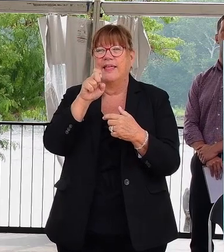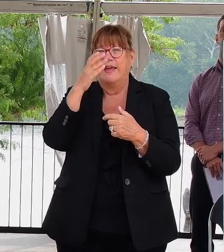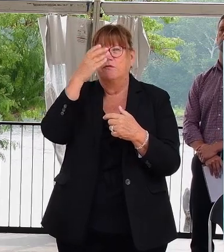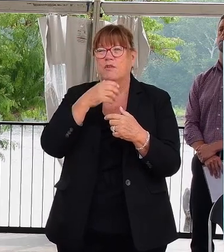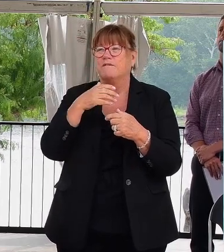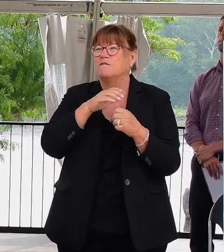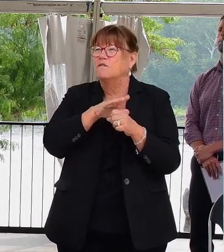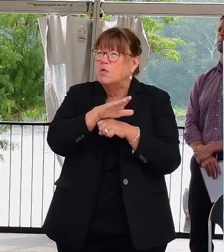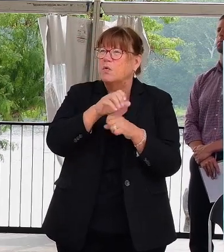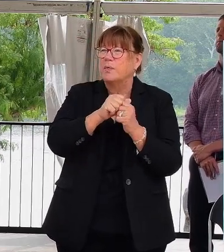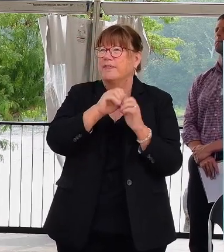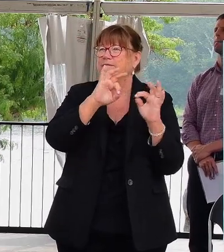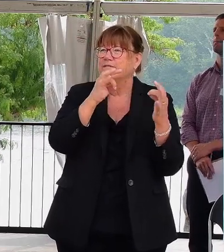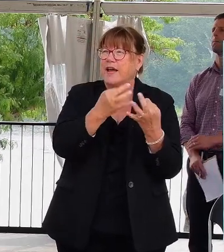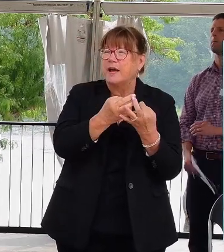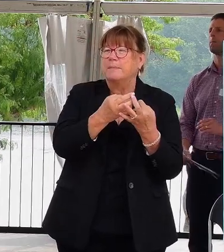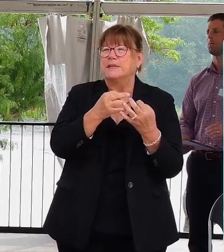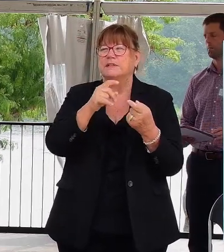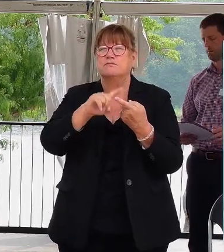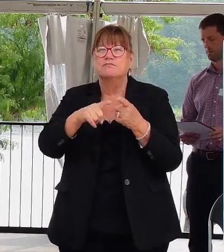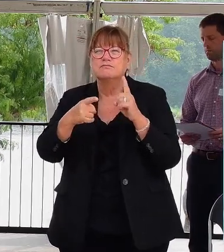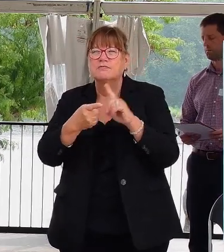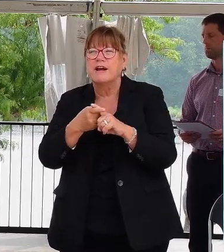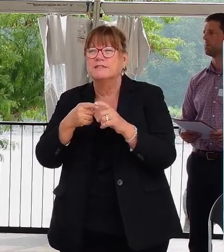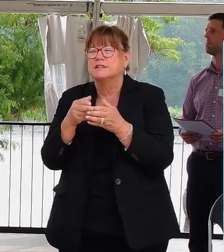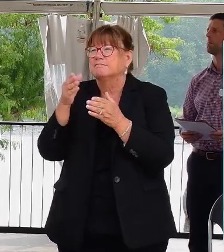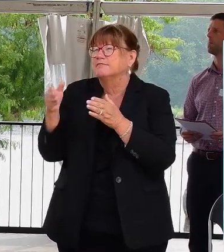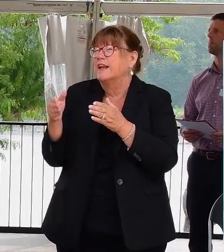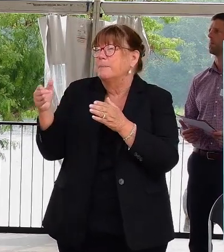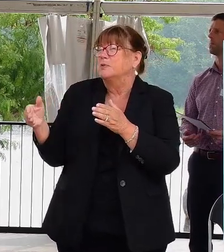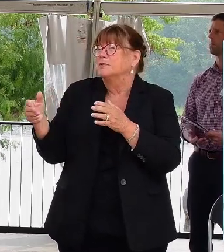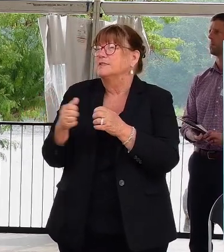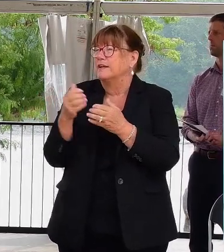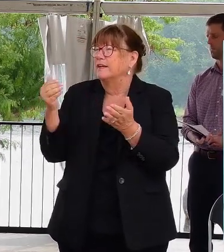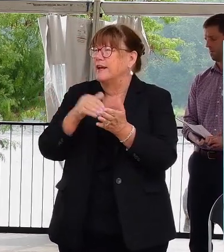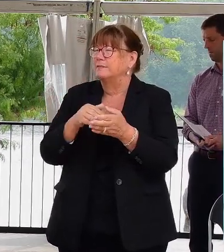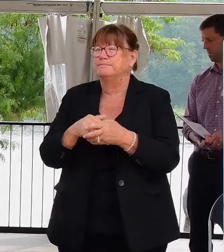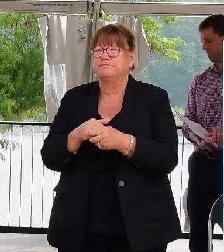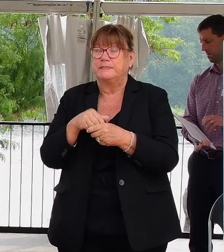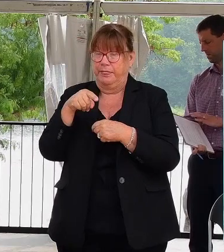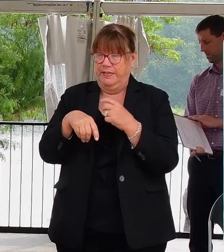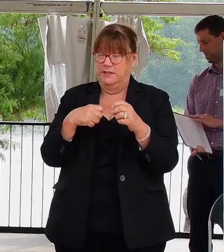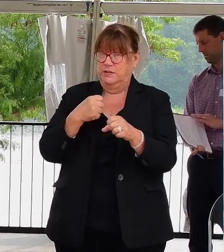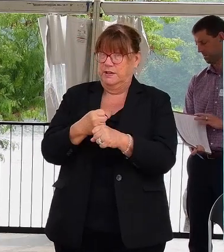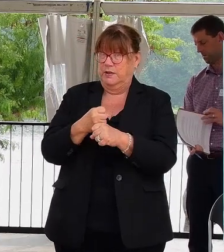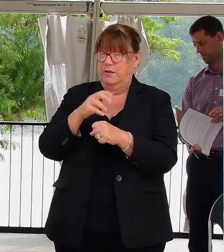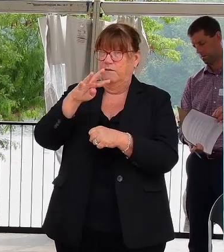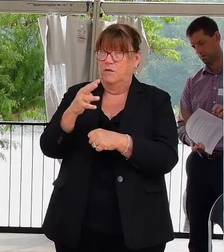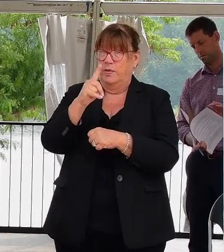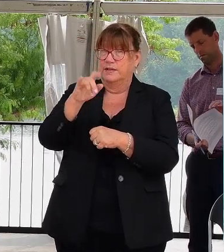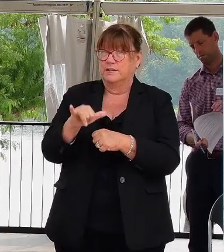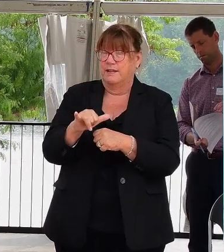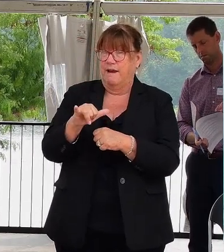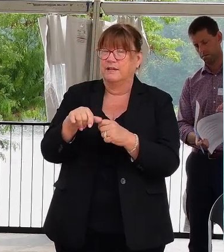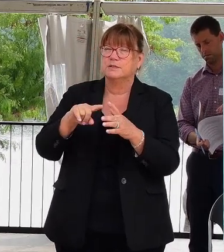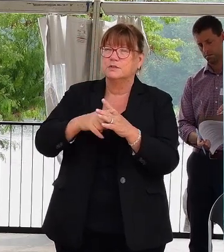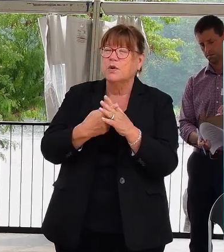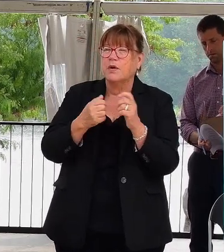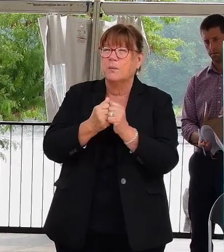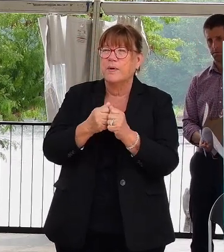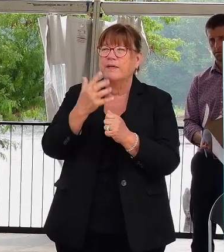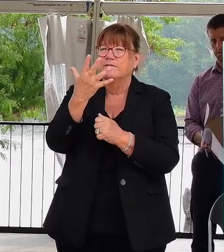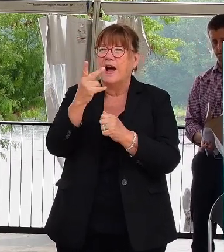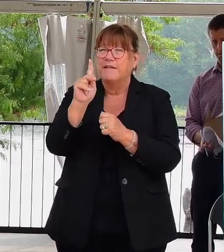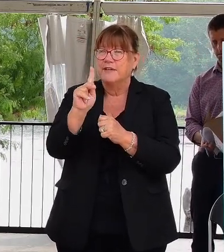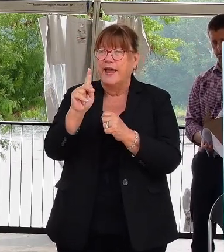with families, friends, and neighbors once again. This year, the 4th of July celebration is kicking off with a